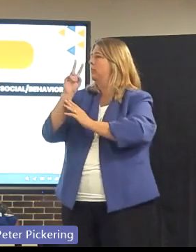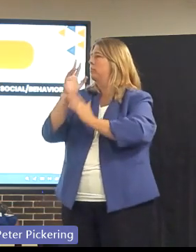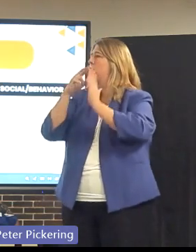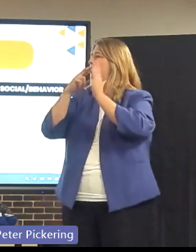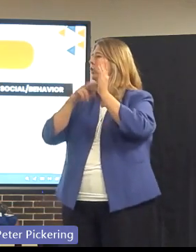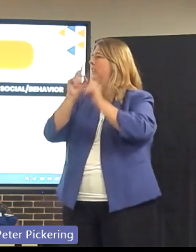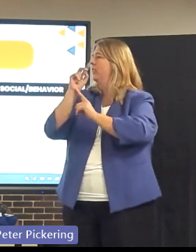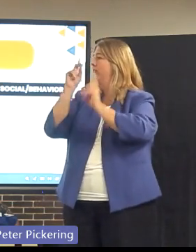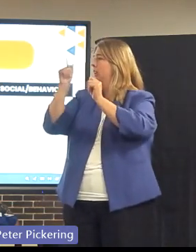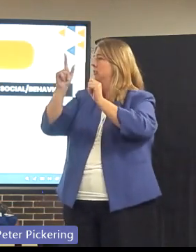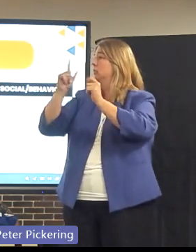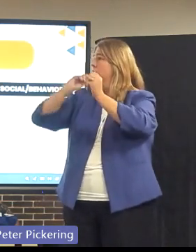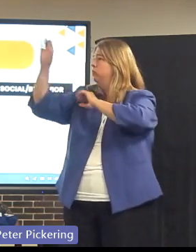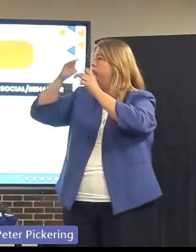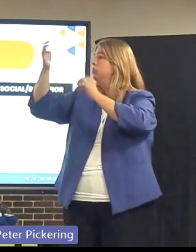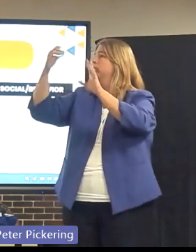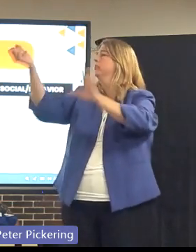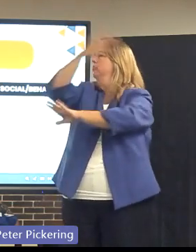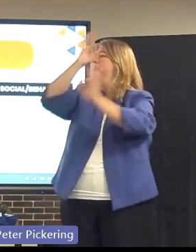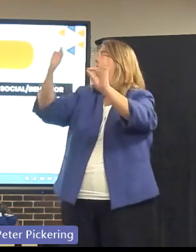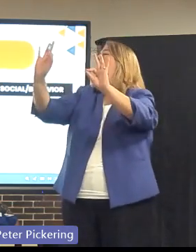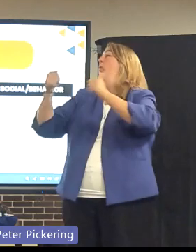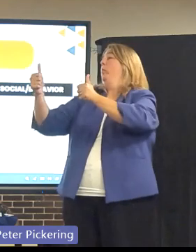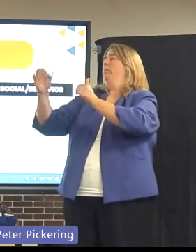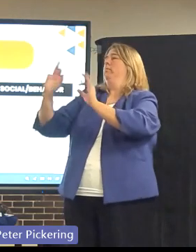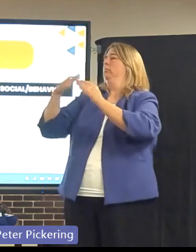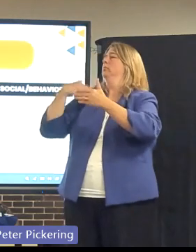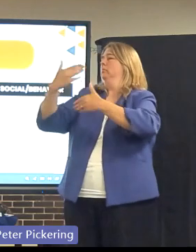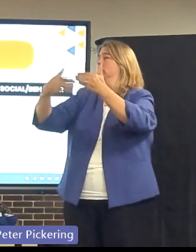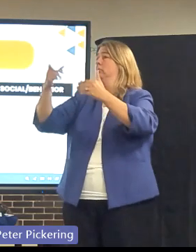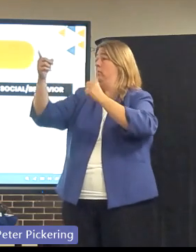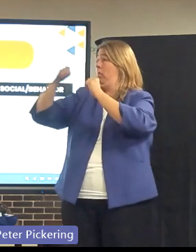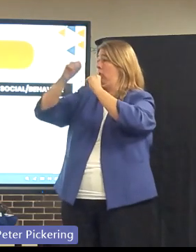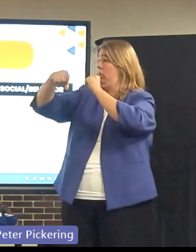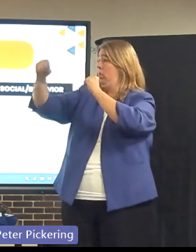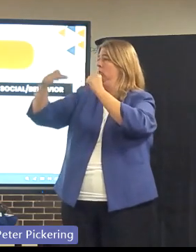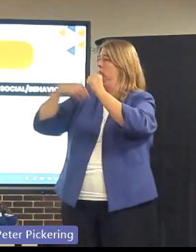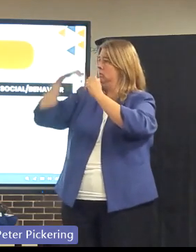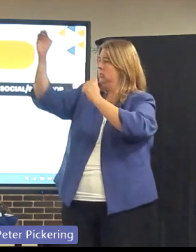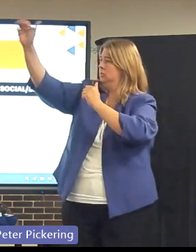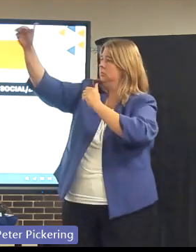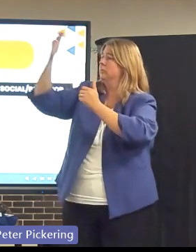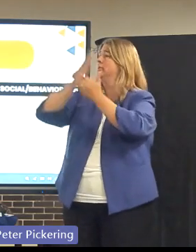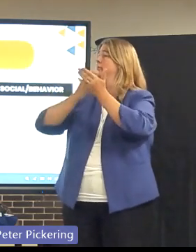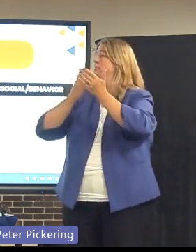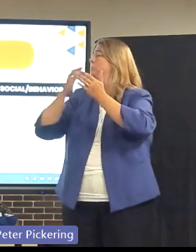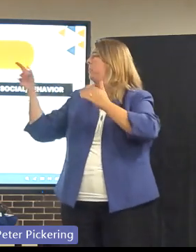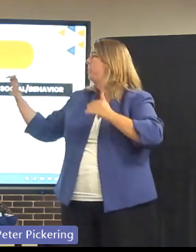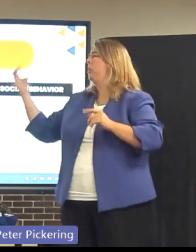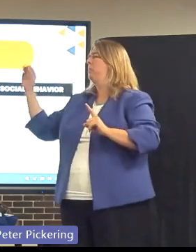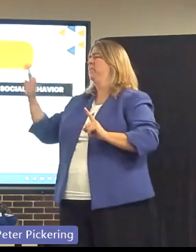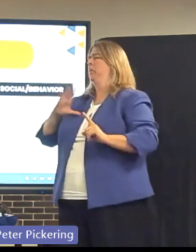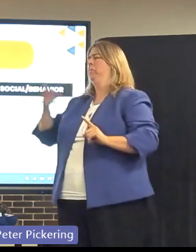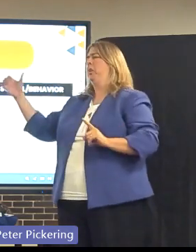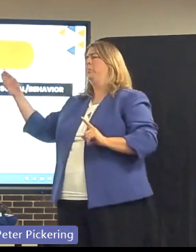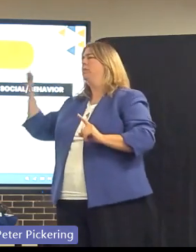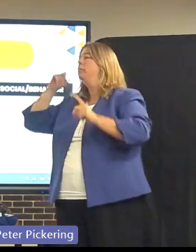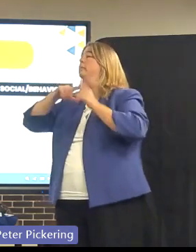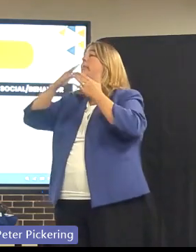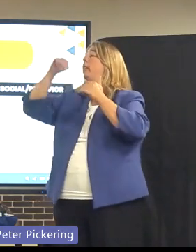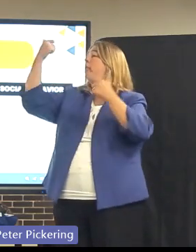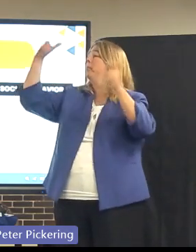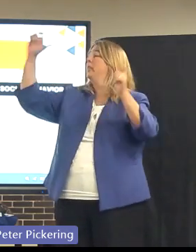some companies may expedite. They get registered with the state very quickly. If a company themselves takes a long